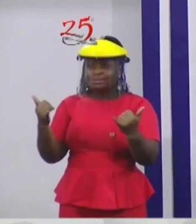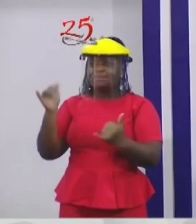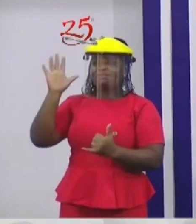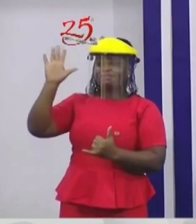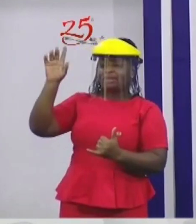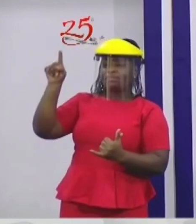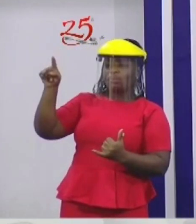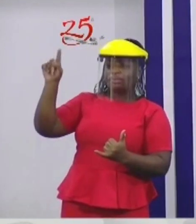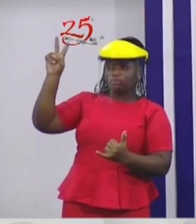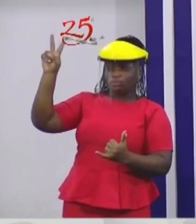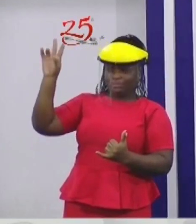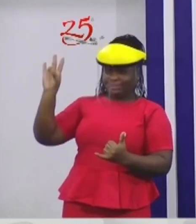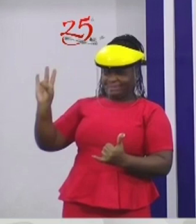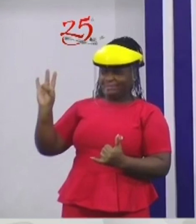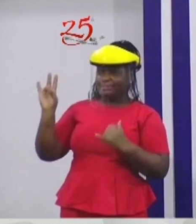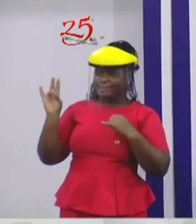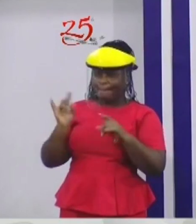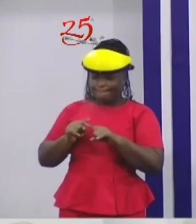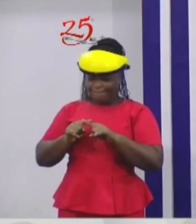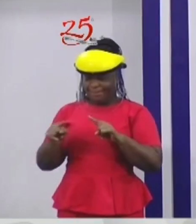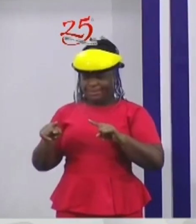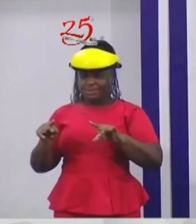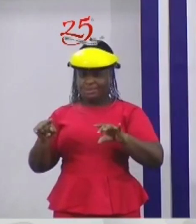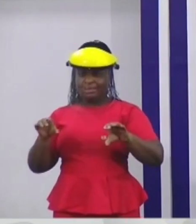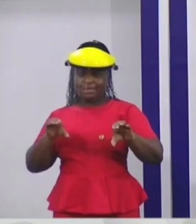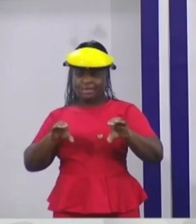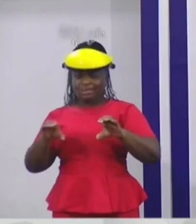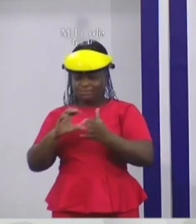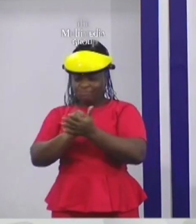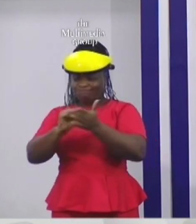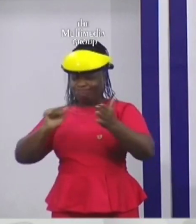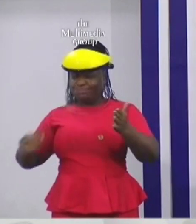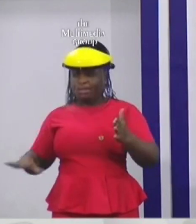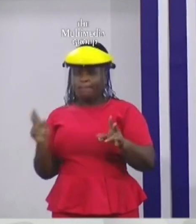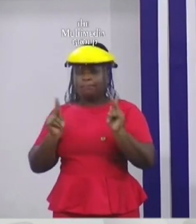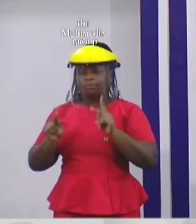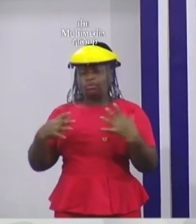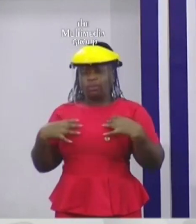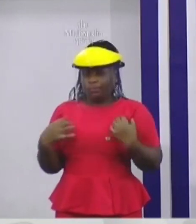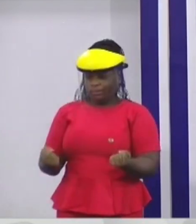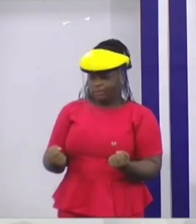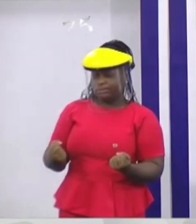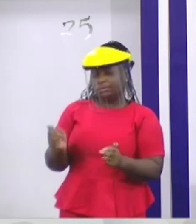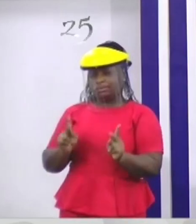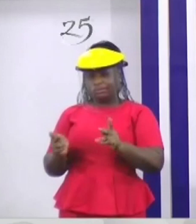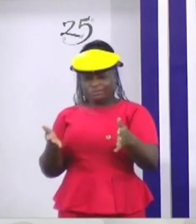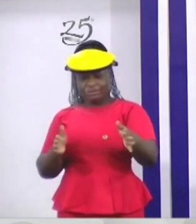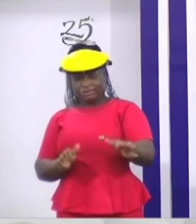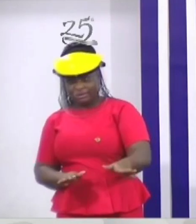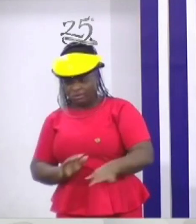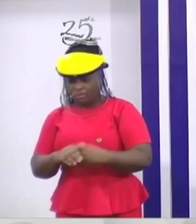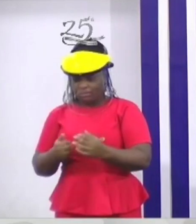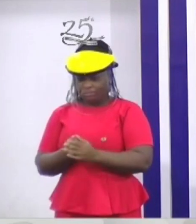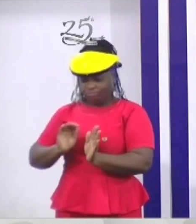it's 5,127, but the active cases, that is when you take out those who have recovered and those who have unfortunately passed